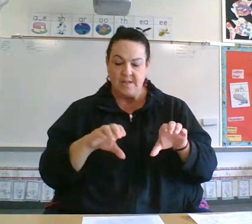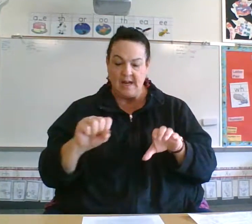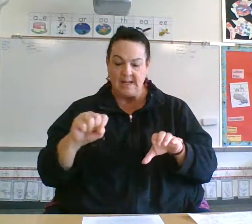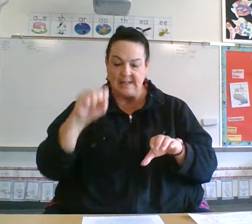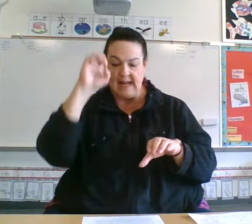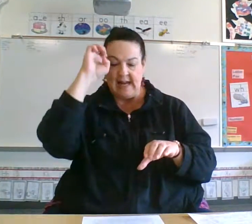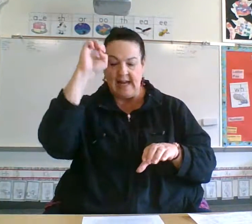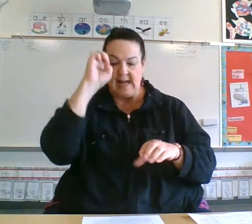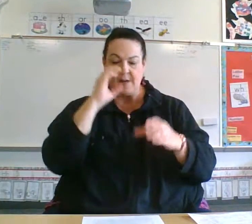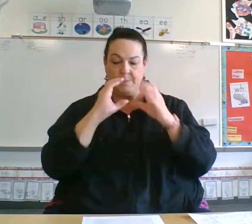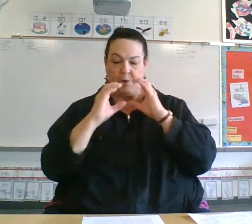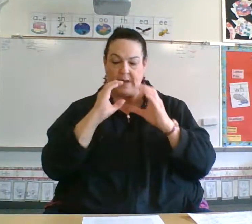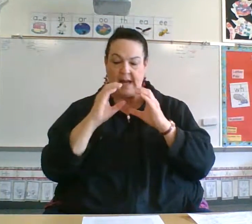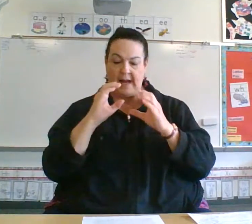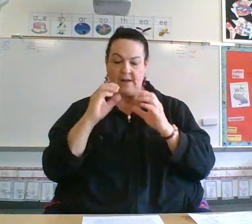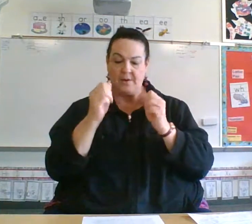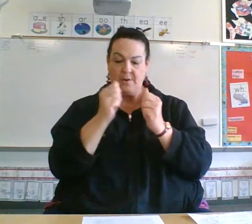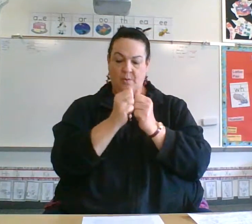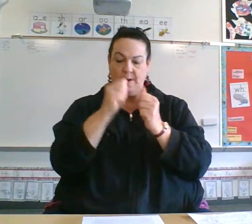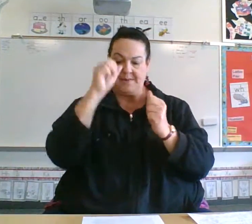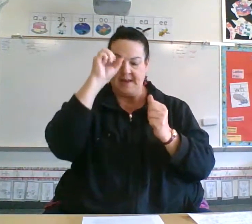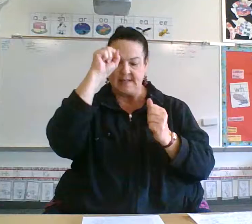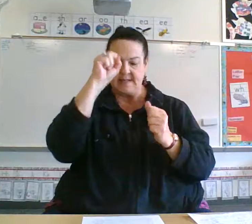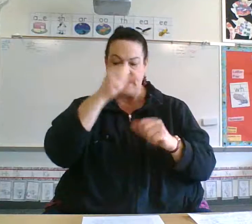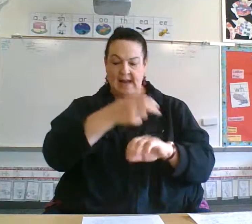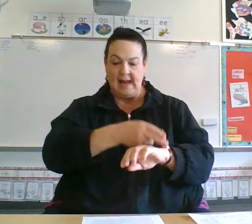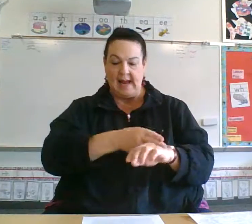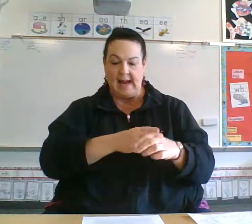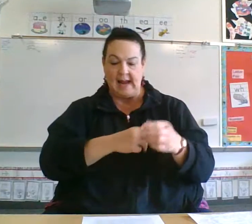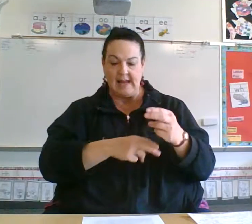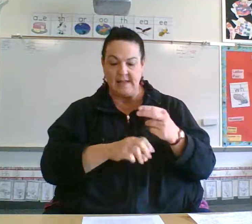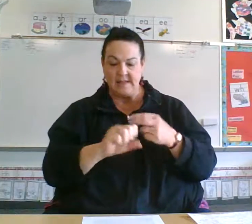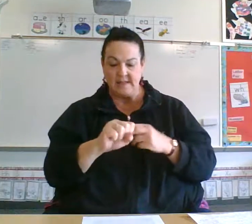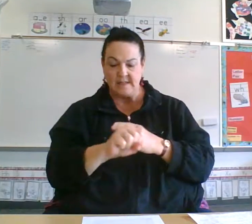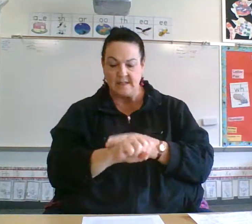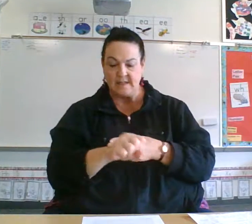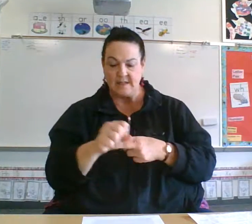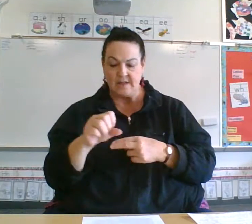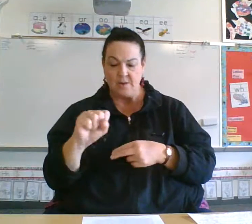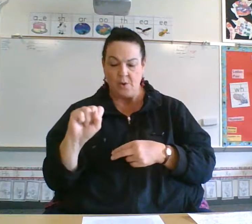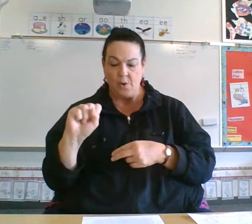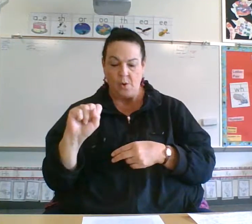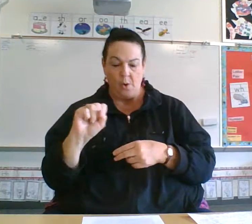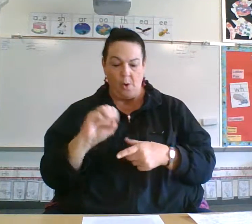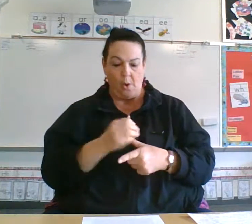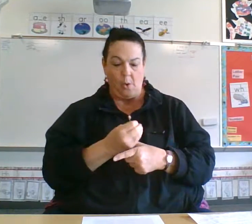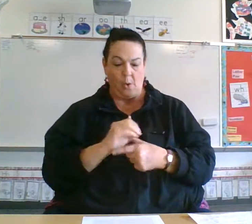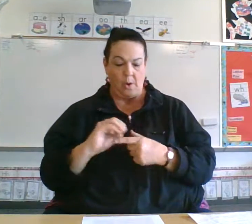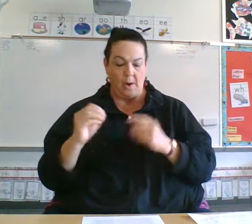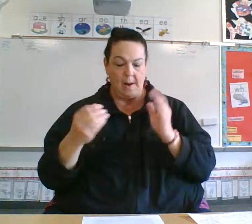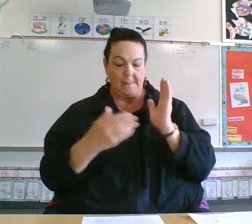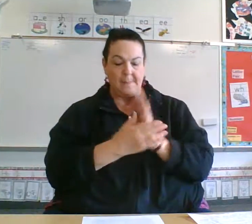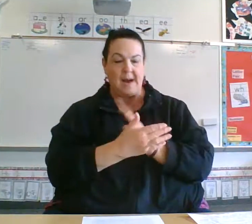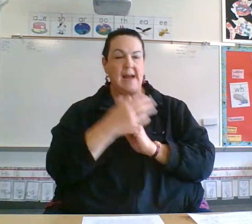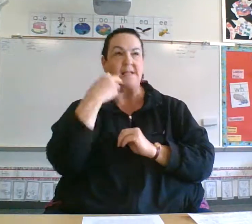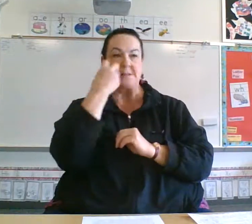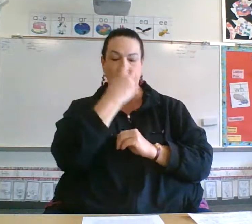Does he communicate with his hands or by